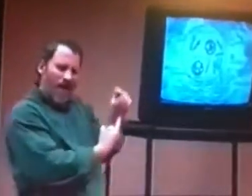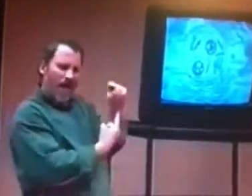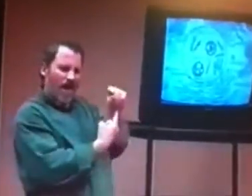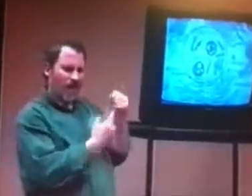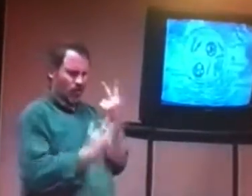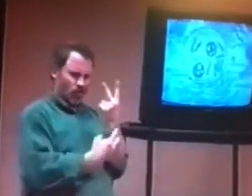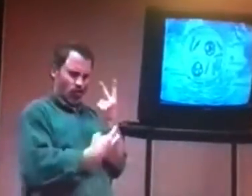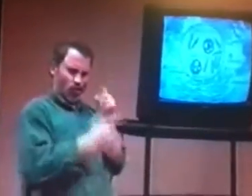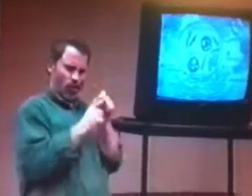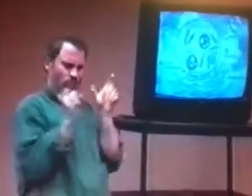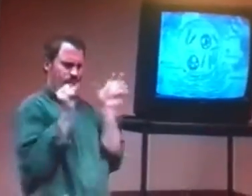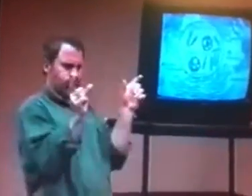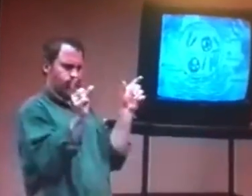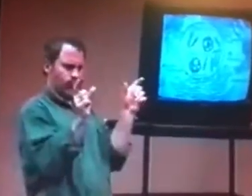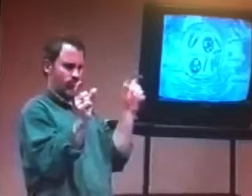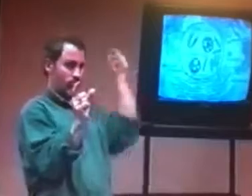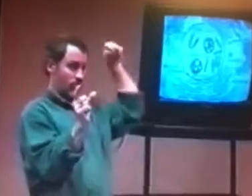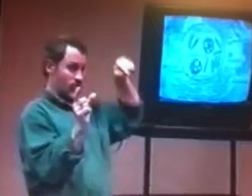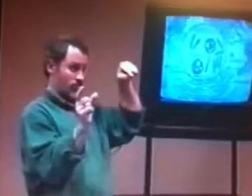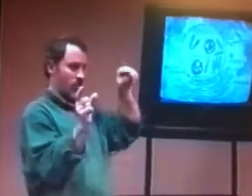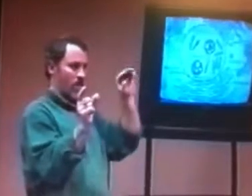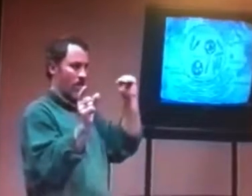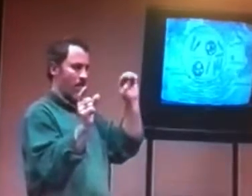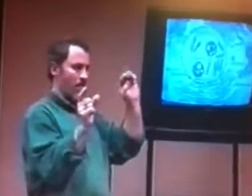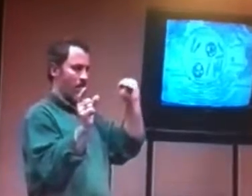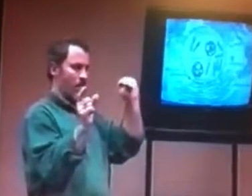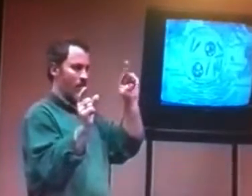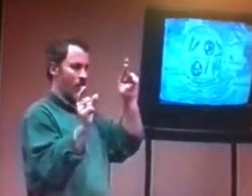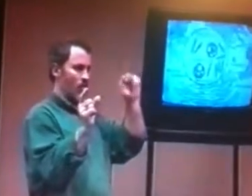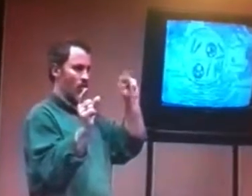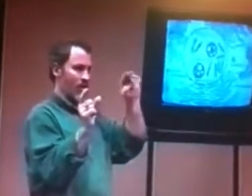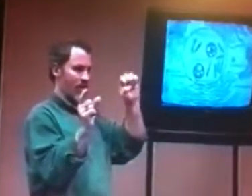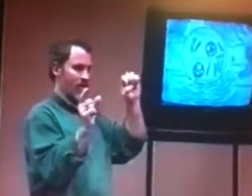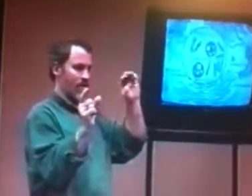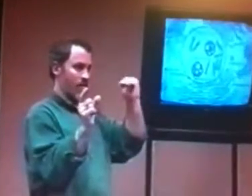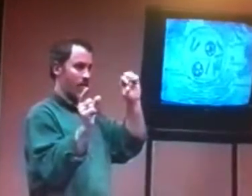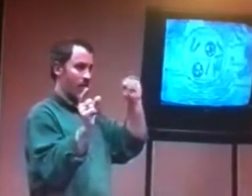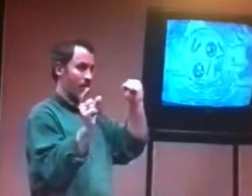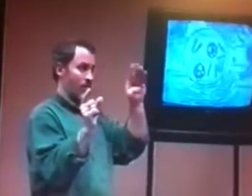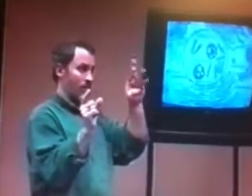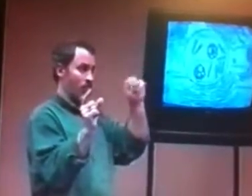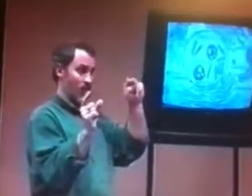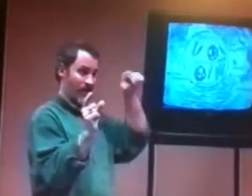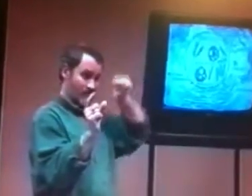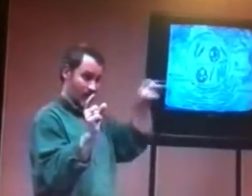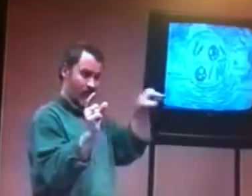Right. Now, there's two words. We have membrane.